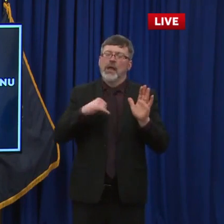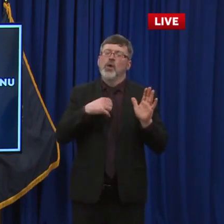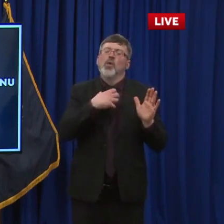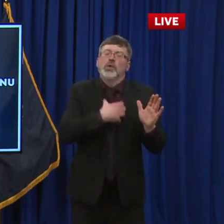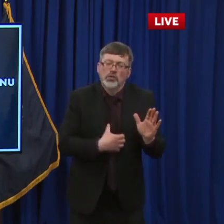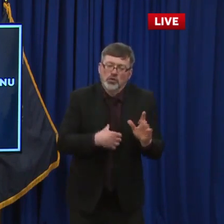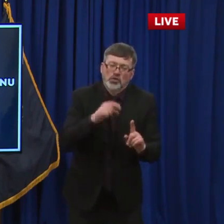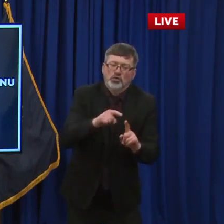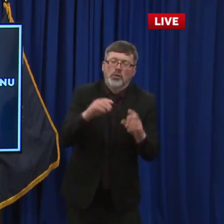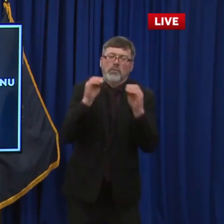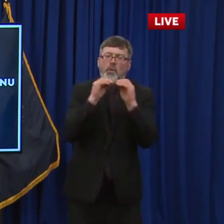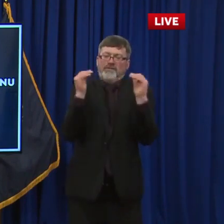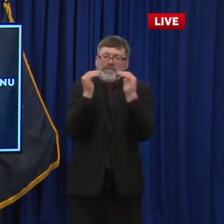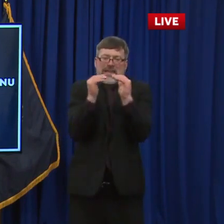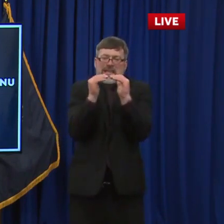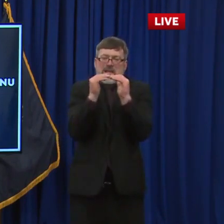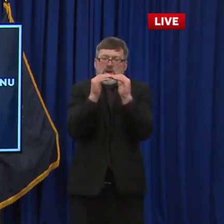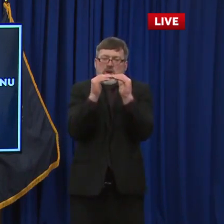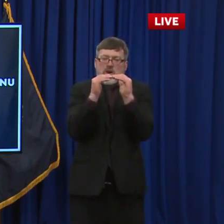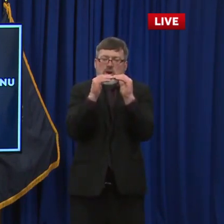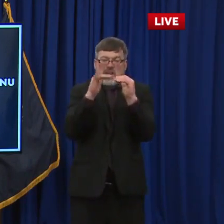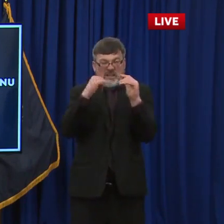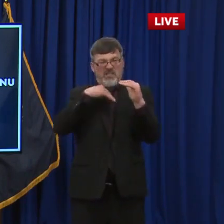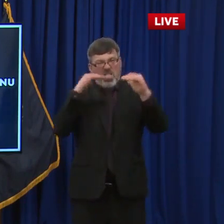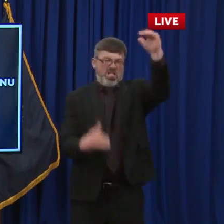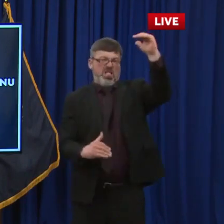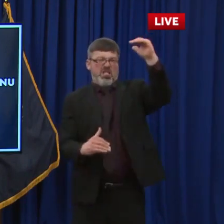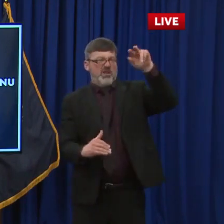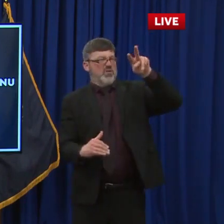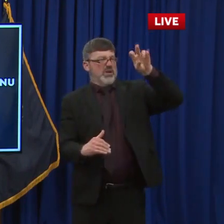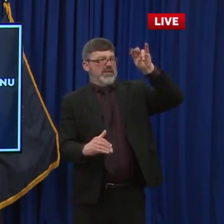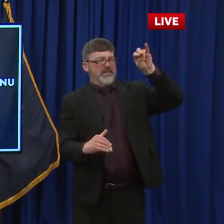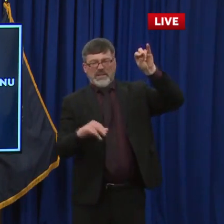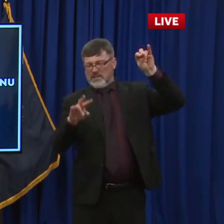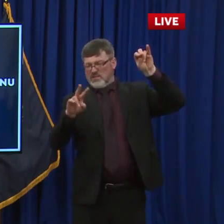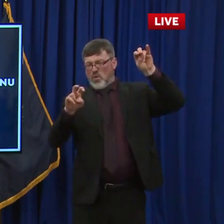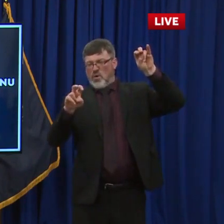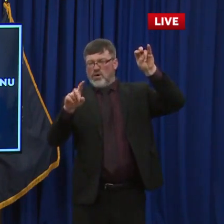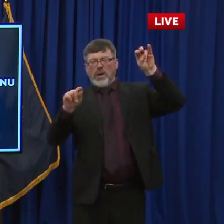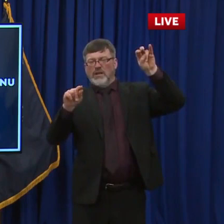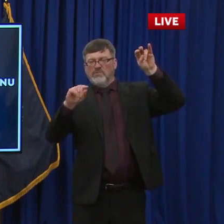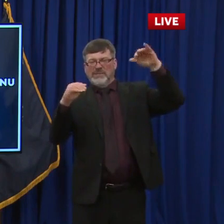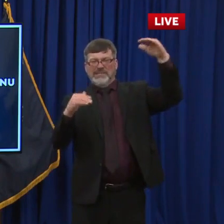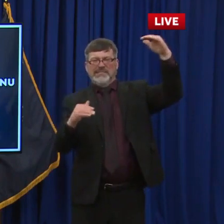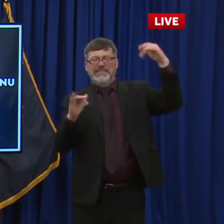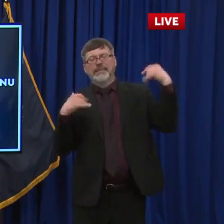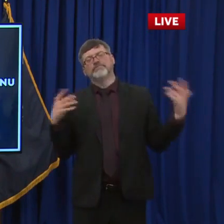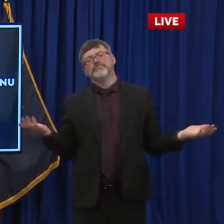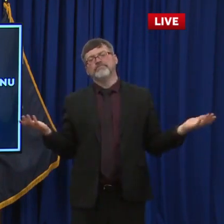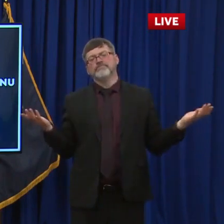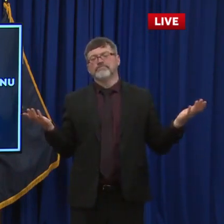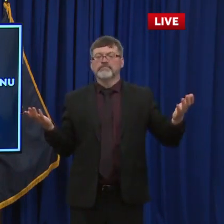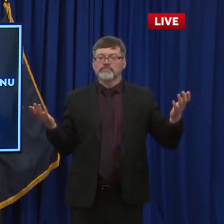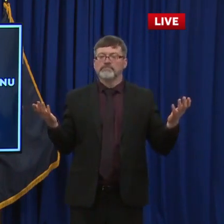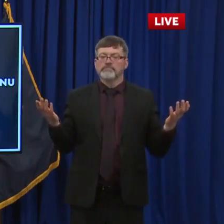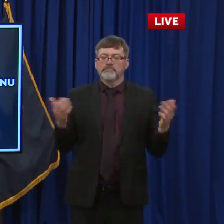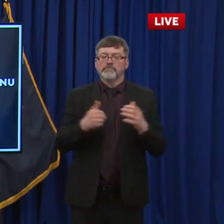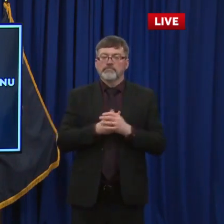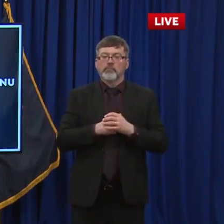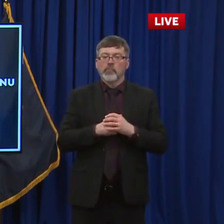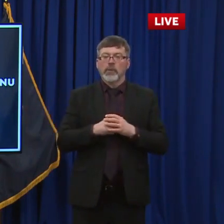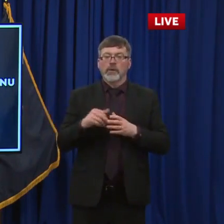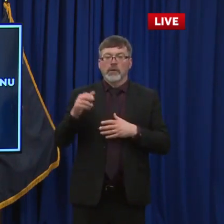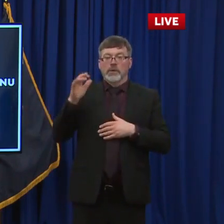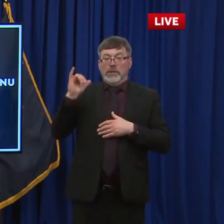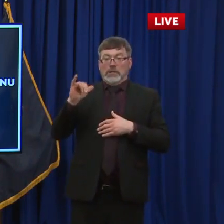to do it and you chose not to. And at the end of the day, we were left a little bit behind other states. But whatever opportunity the feds want to give us with this money, there's a lot of money